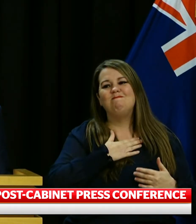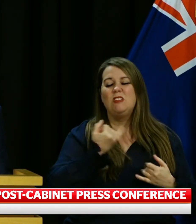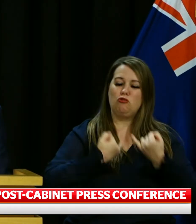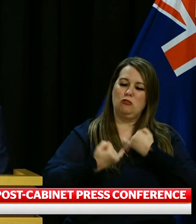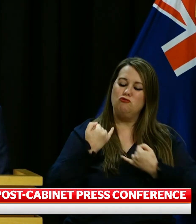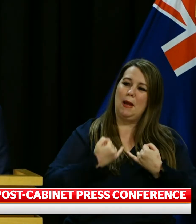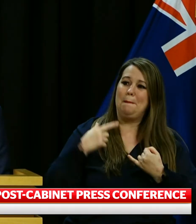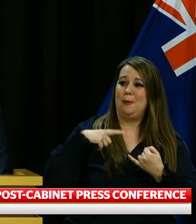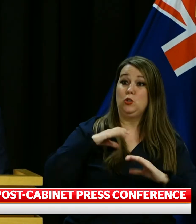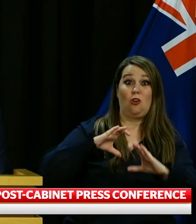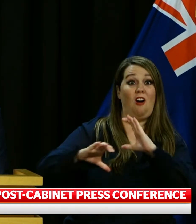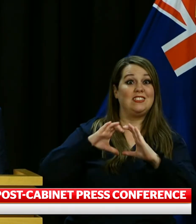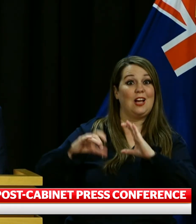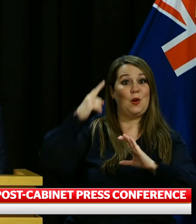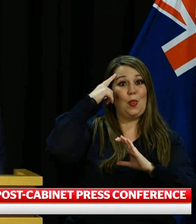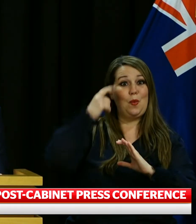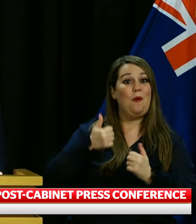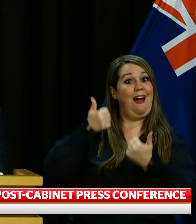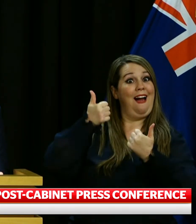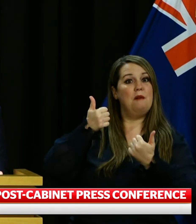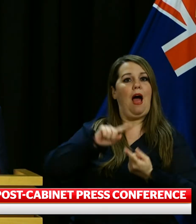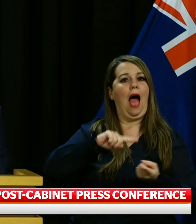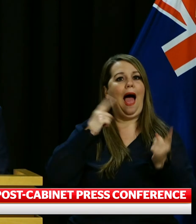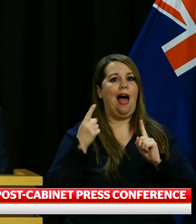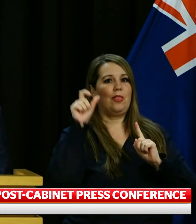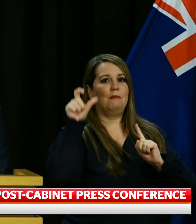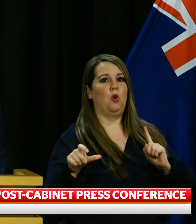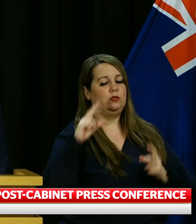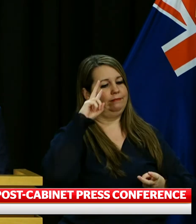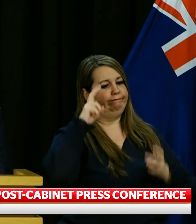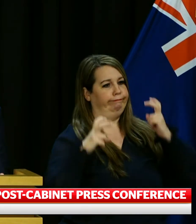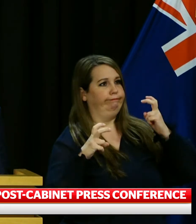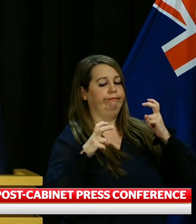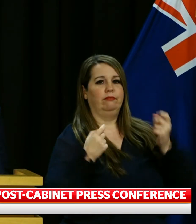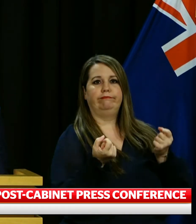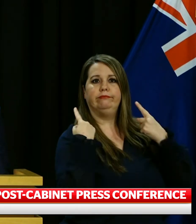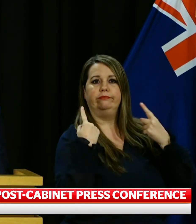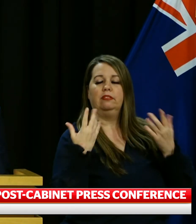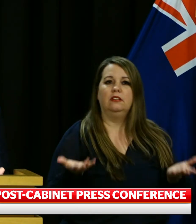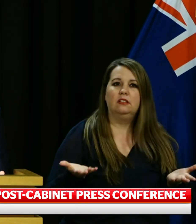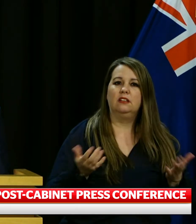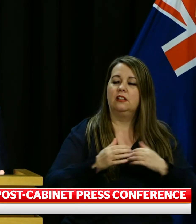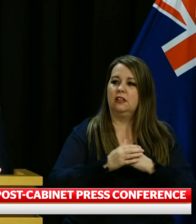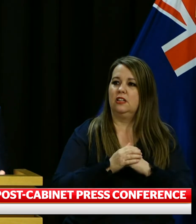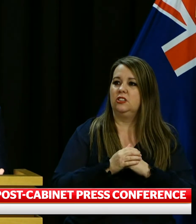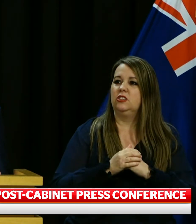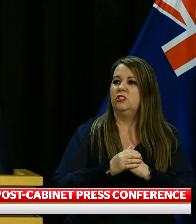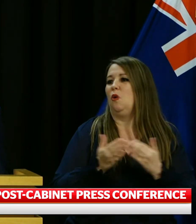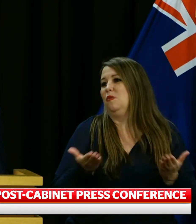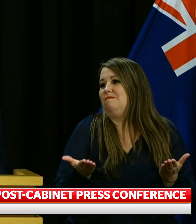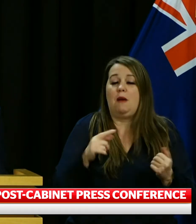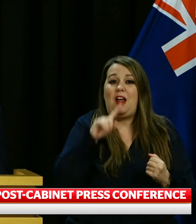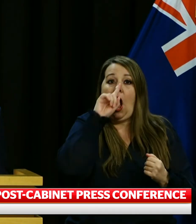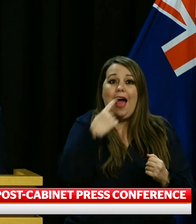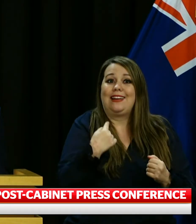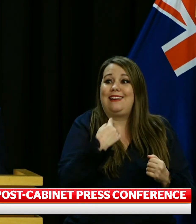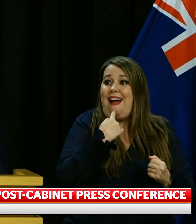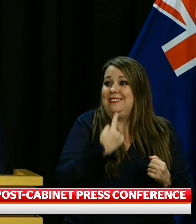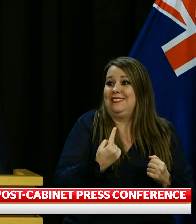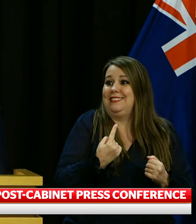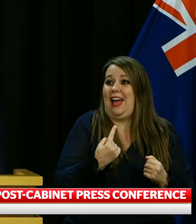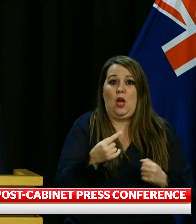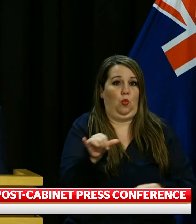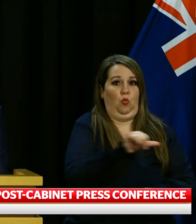I said, what he has told me, and bearing in mind that there's no way to validate this either way because it's ultimately it was a private